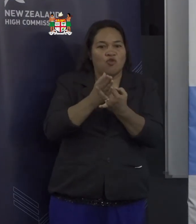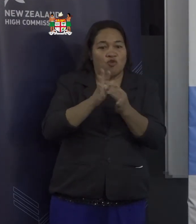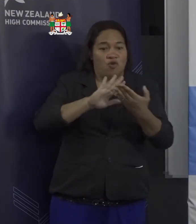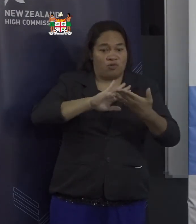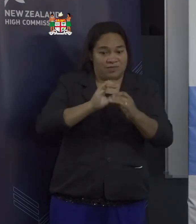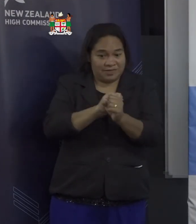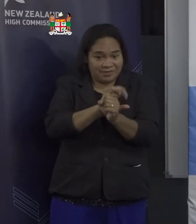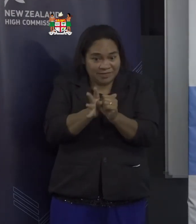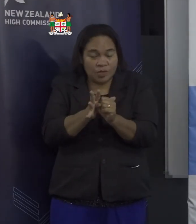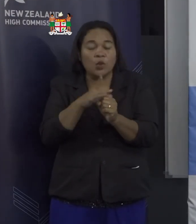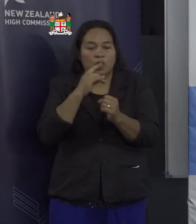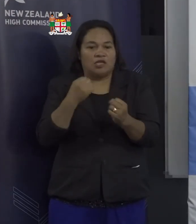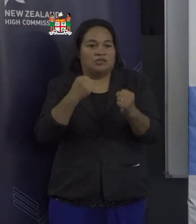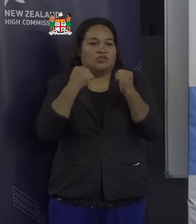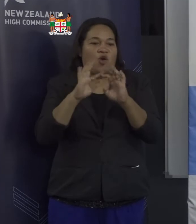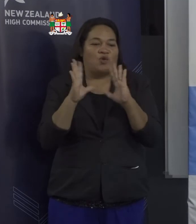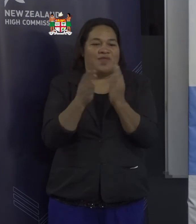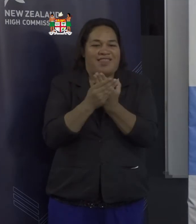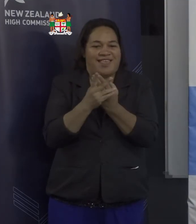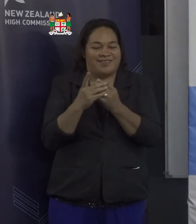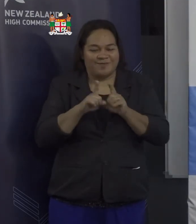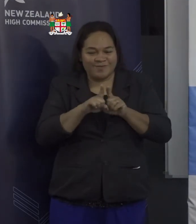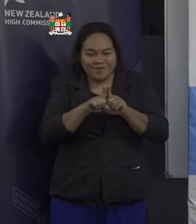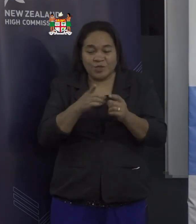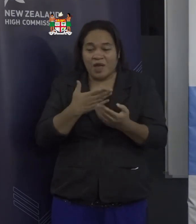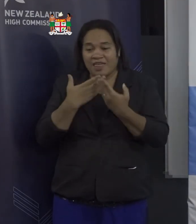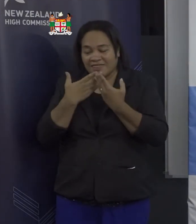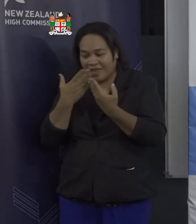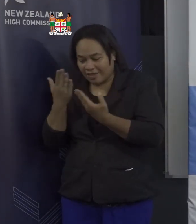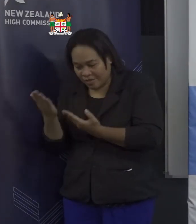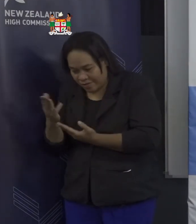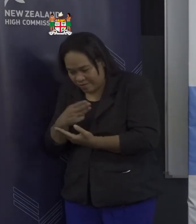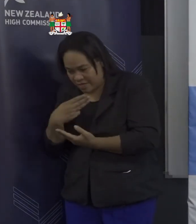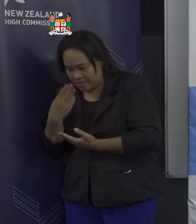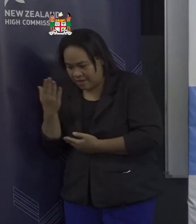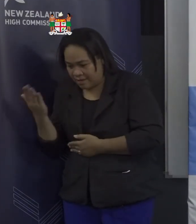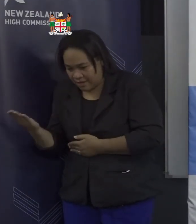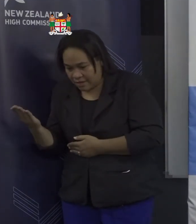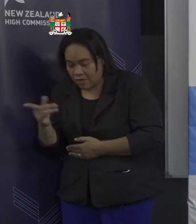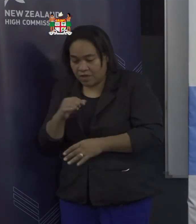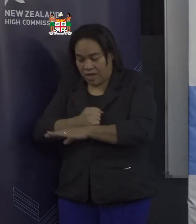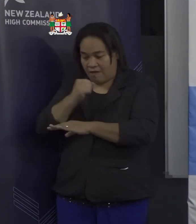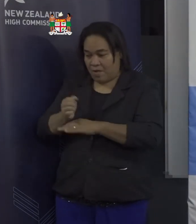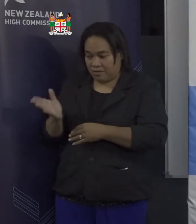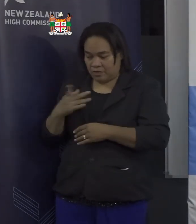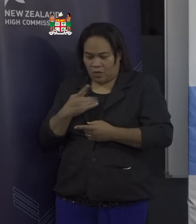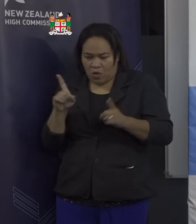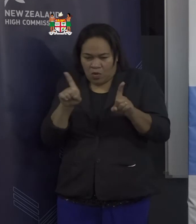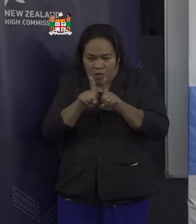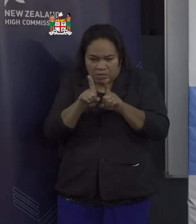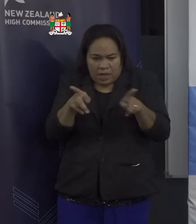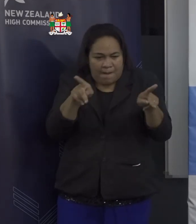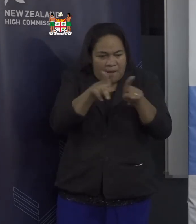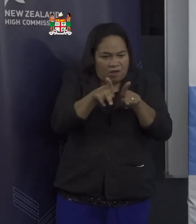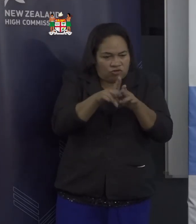together than we are operating independently. So I thank you, Minister, and through you, the Government of Fiji, for your very close collaboration and